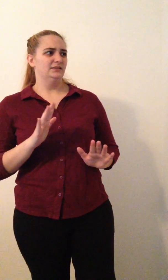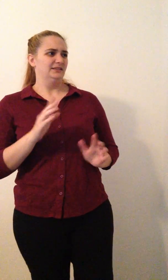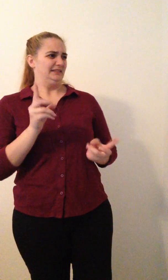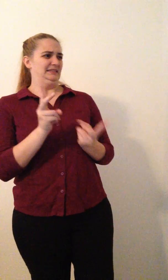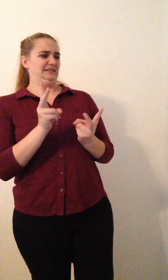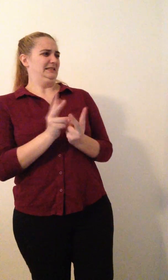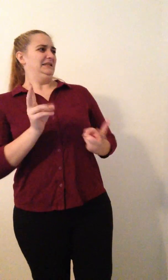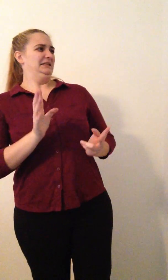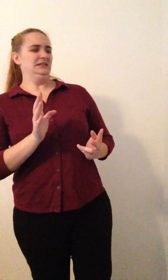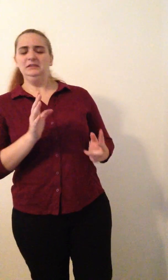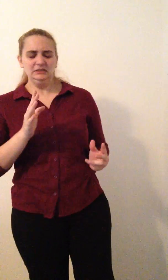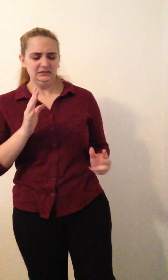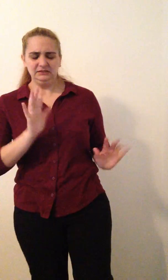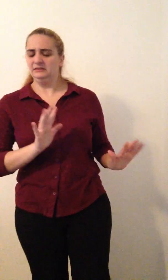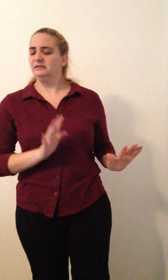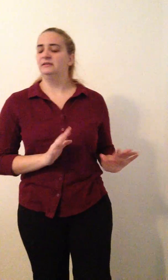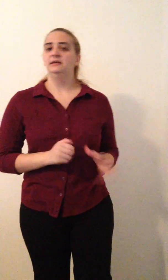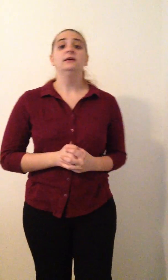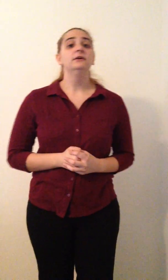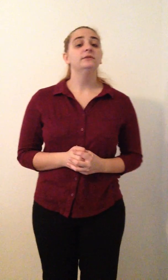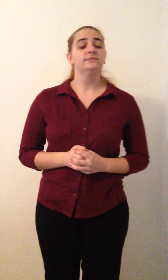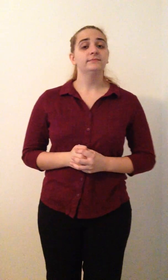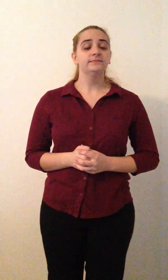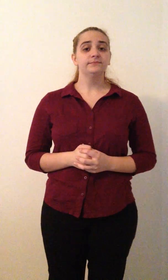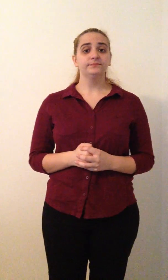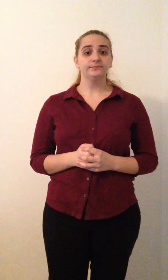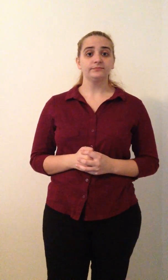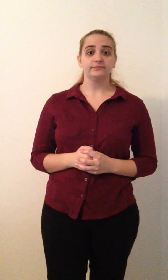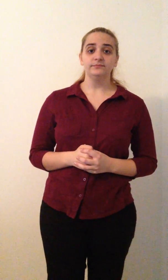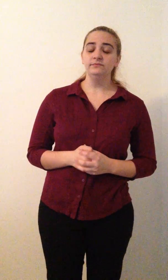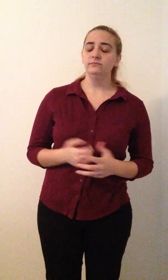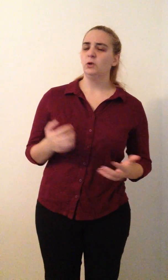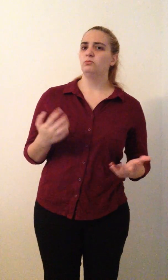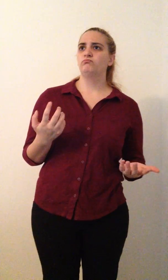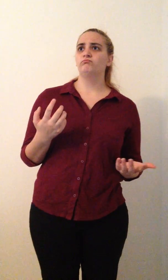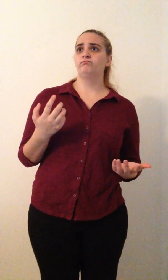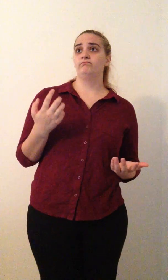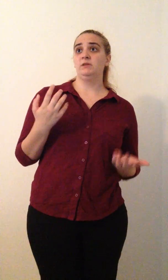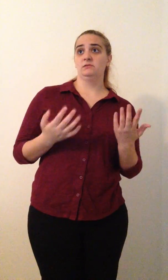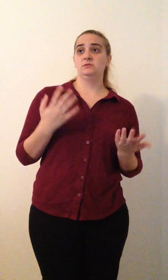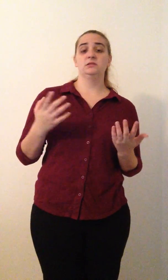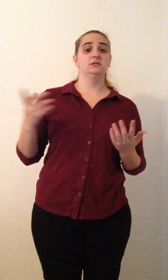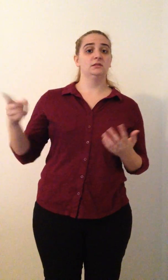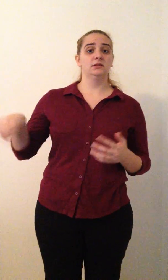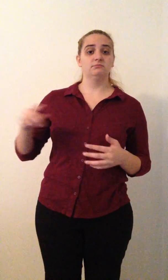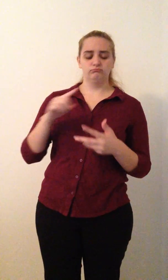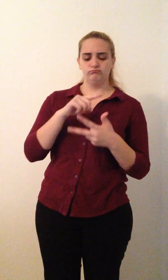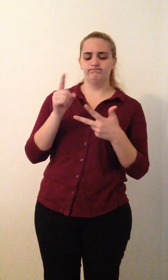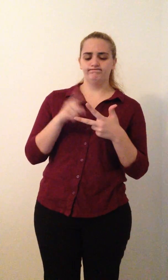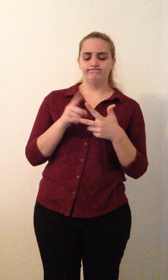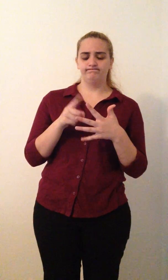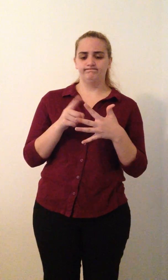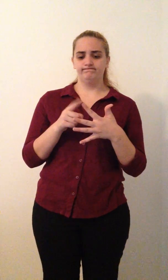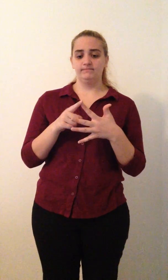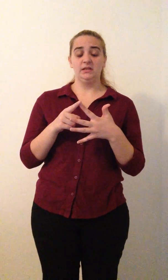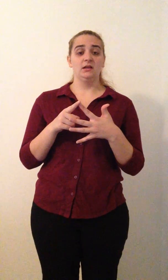loud, fast-paced voice, non-stop talking. They can't have